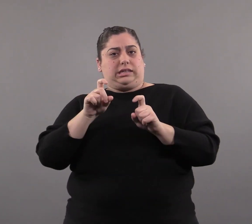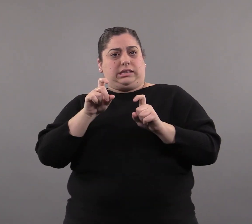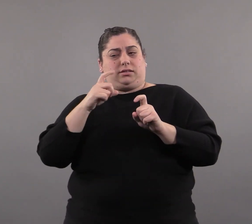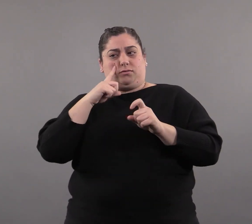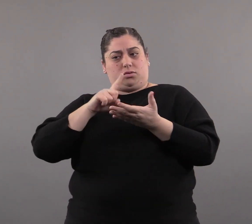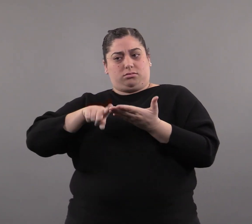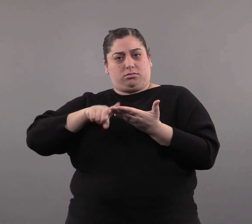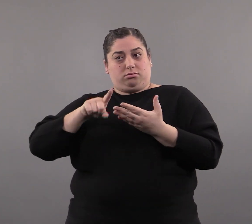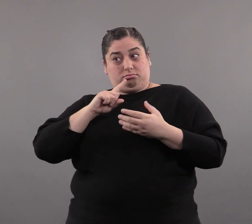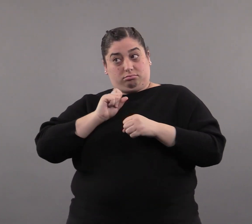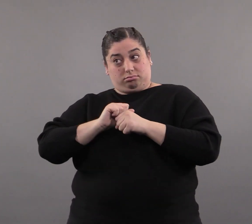Yes, sir.